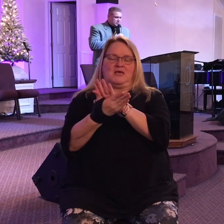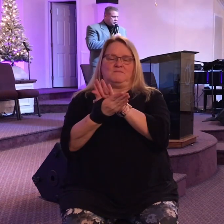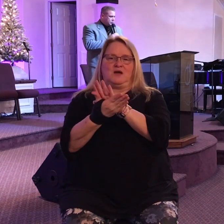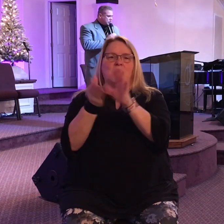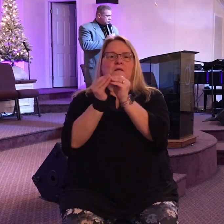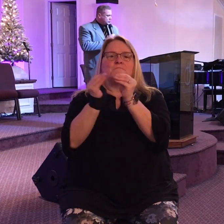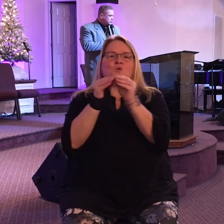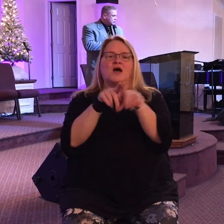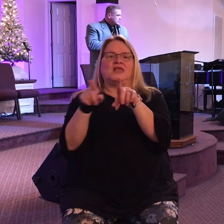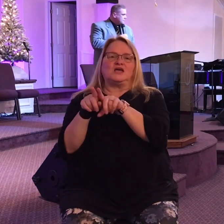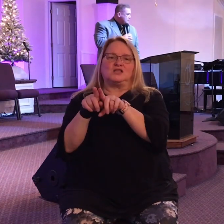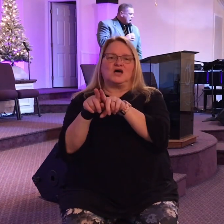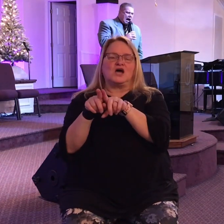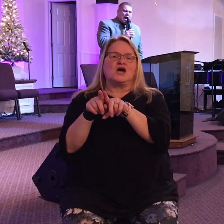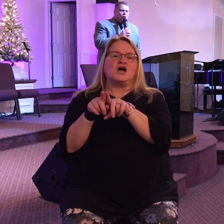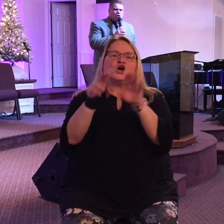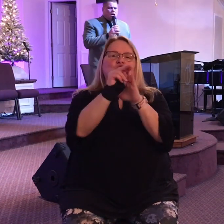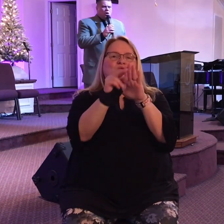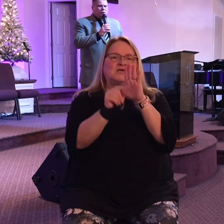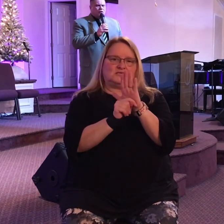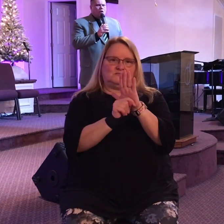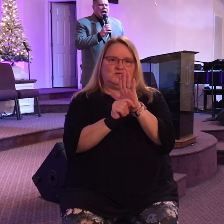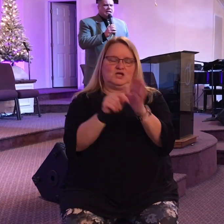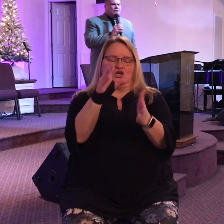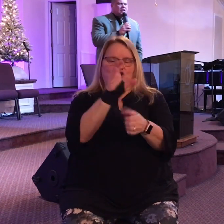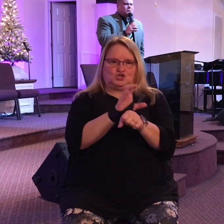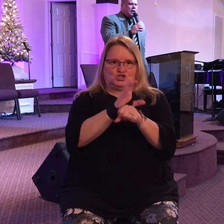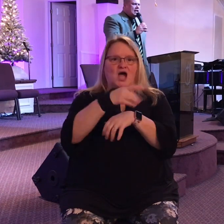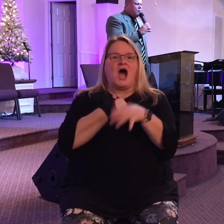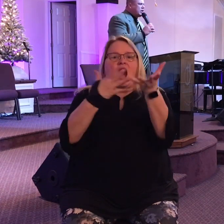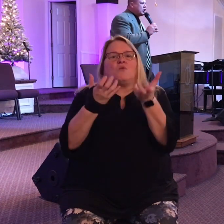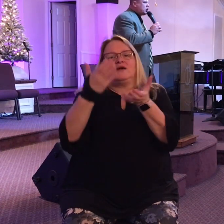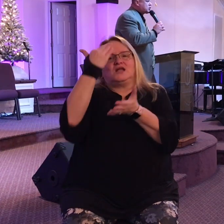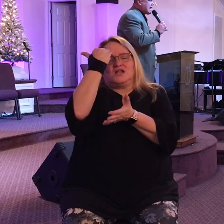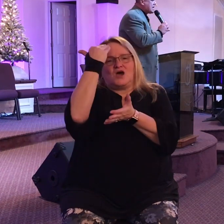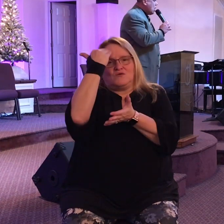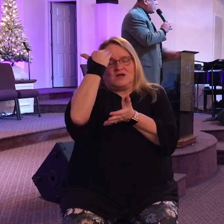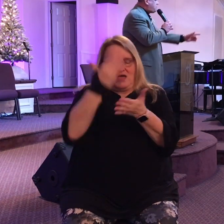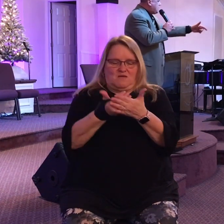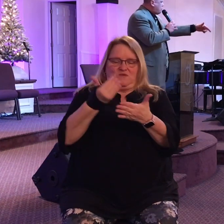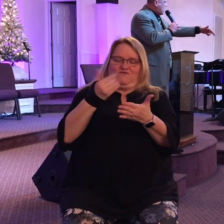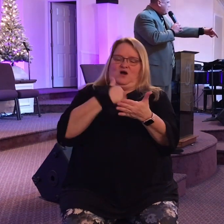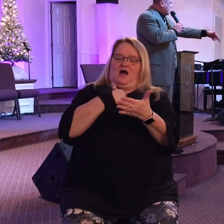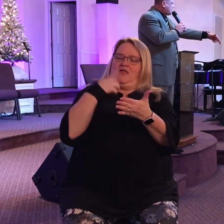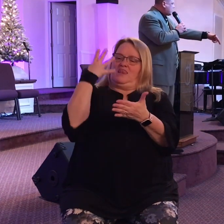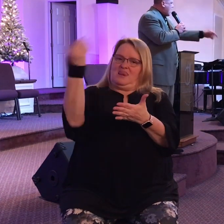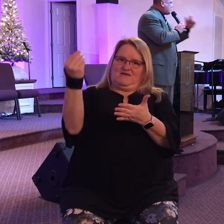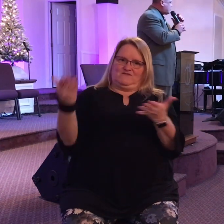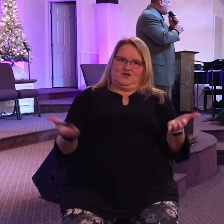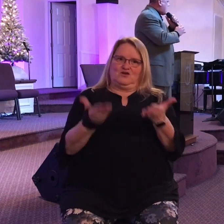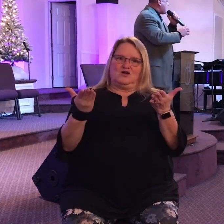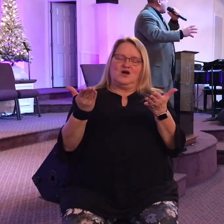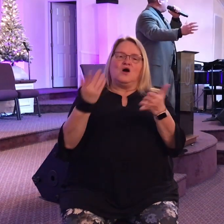New Testament church. I want to know before I leave this planet what it looks like when people come into